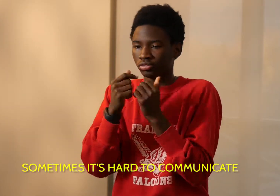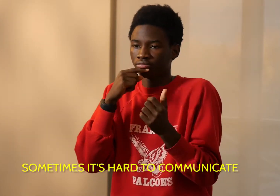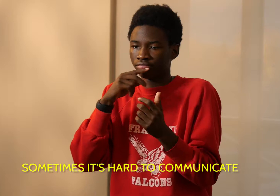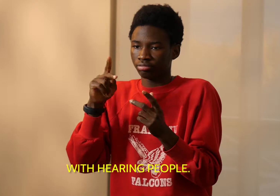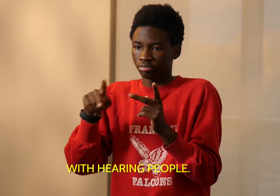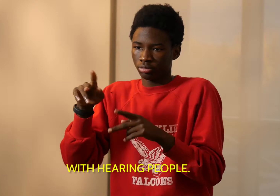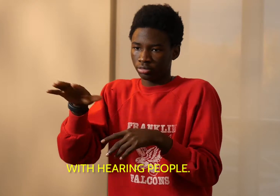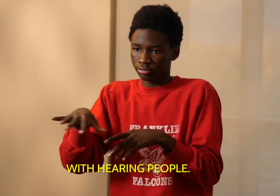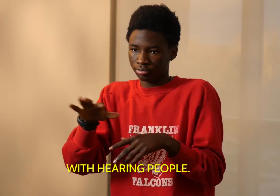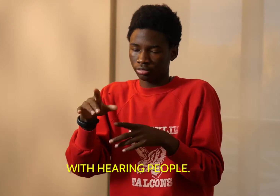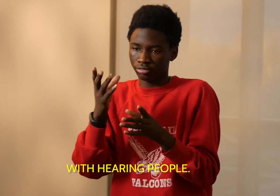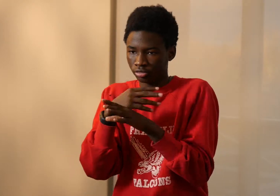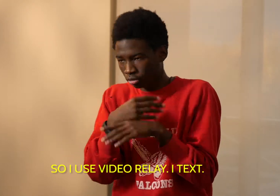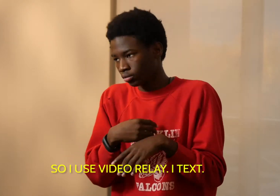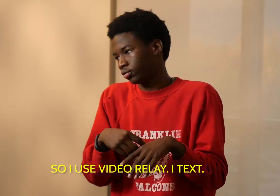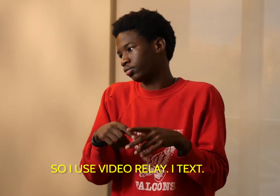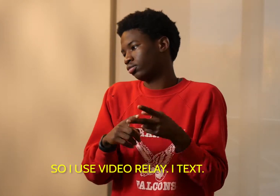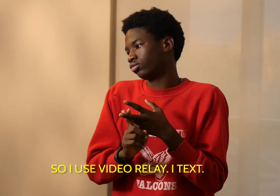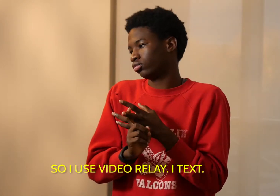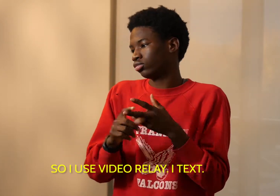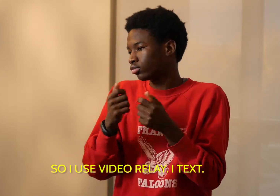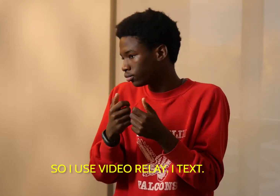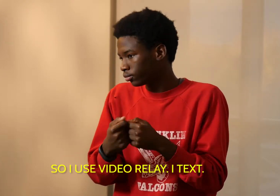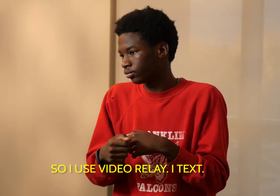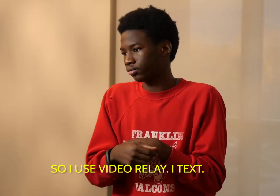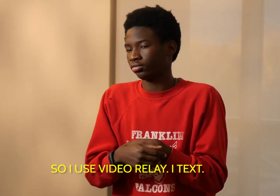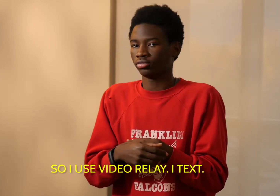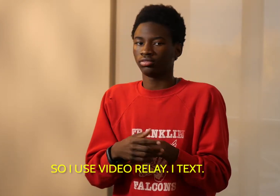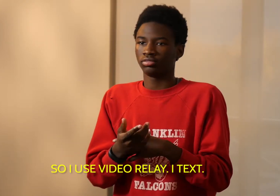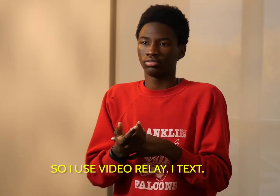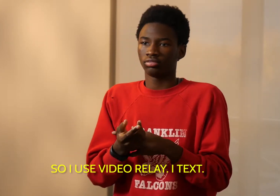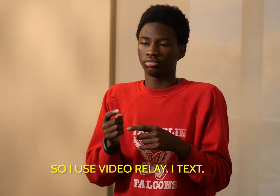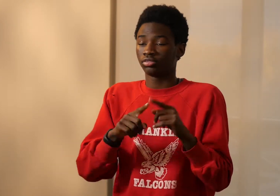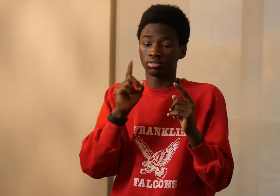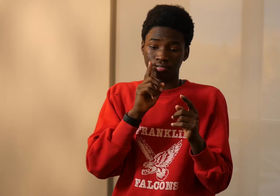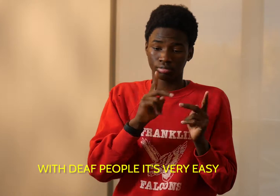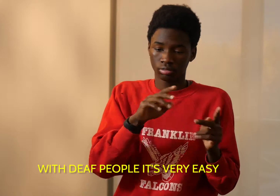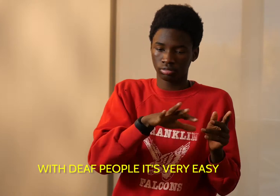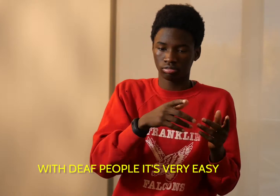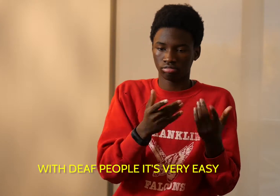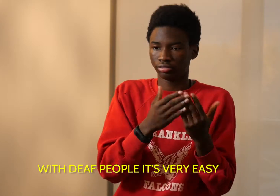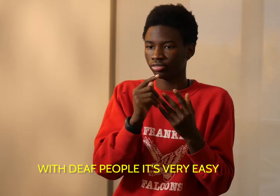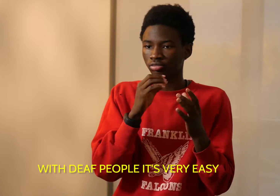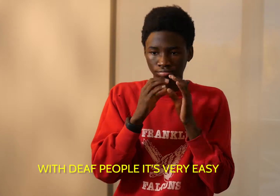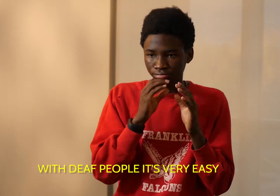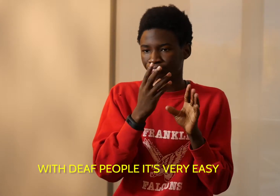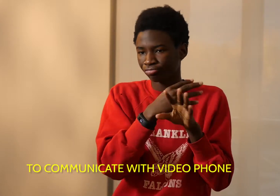communicate with hearing people. So I use video relay, I text. With deaf people, it's very easy to communicate